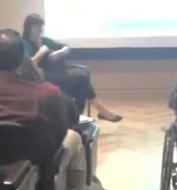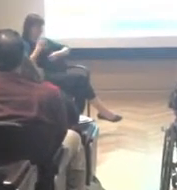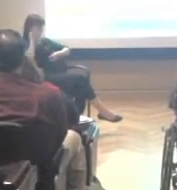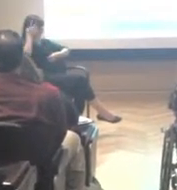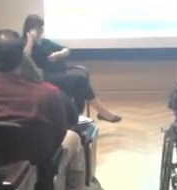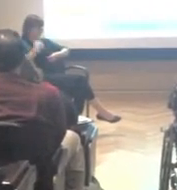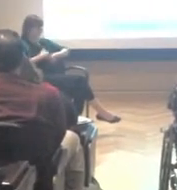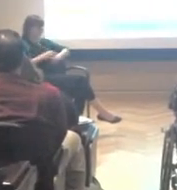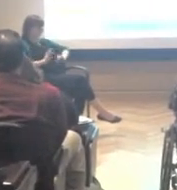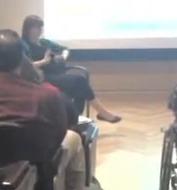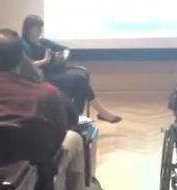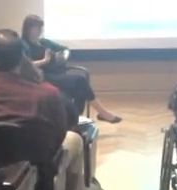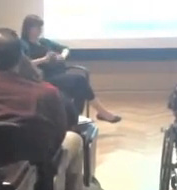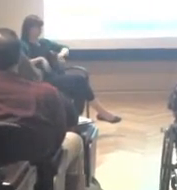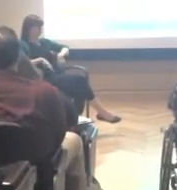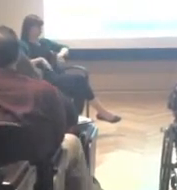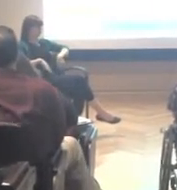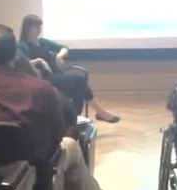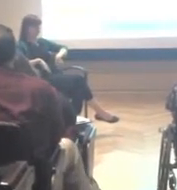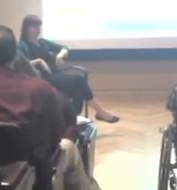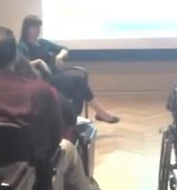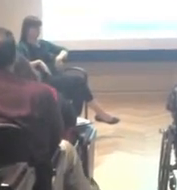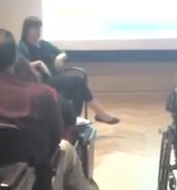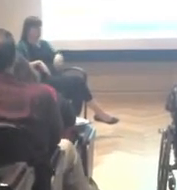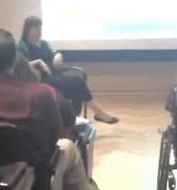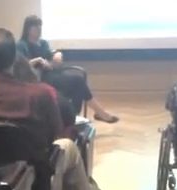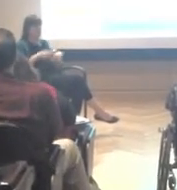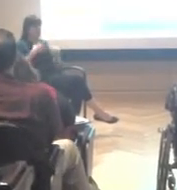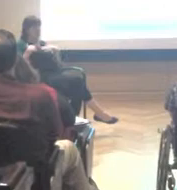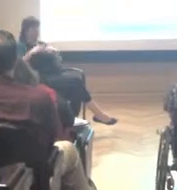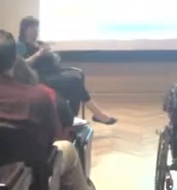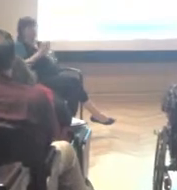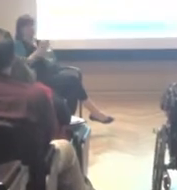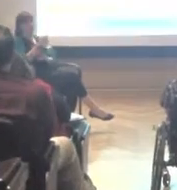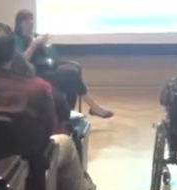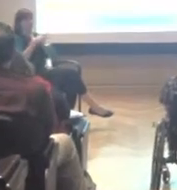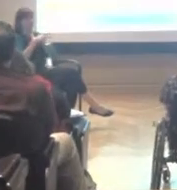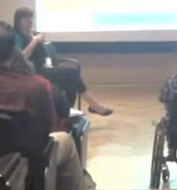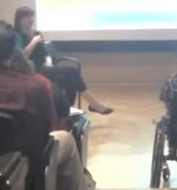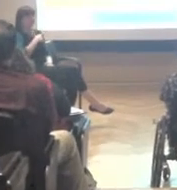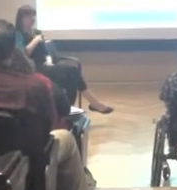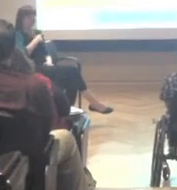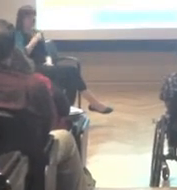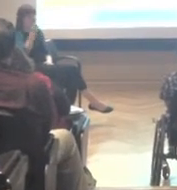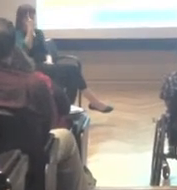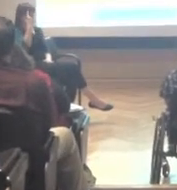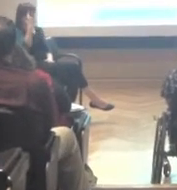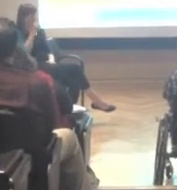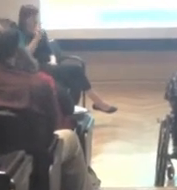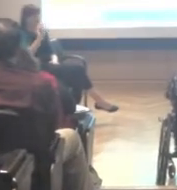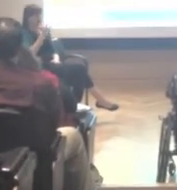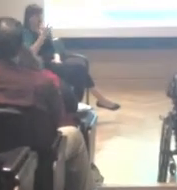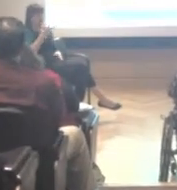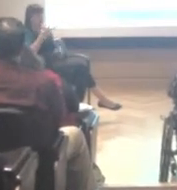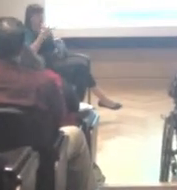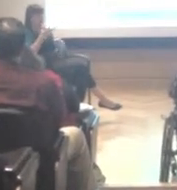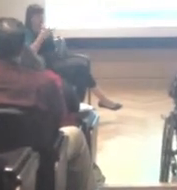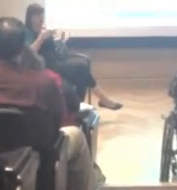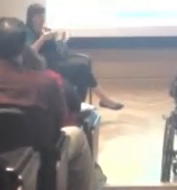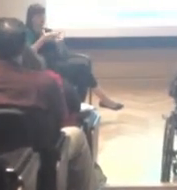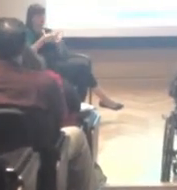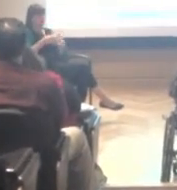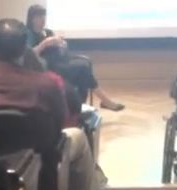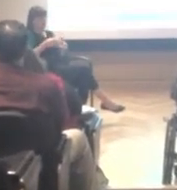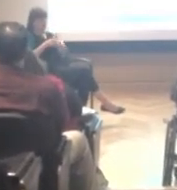no problem. It can handle liters of fluid every day. But we think those secondary pathways have dried